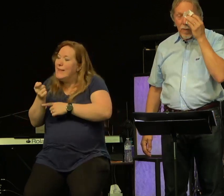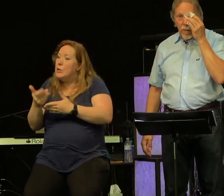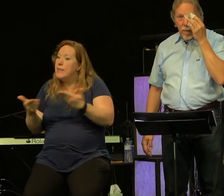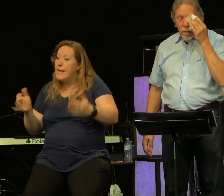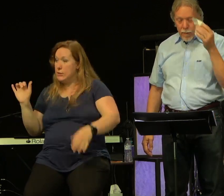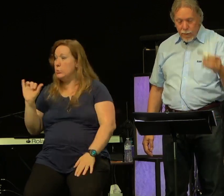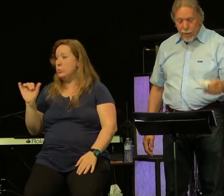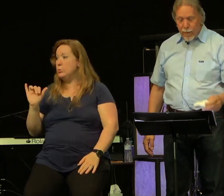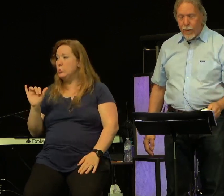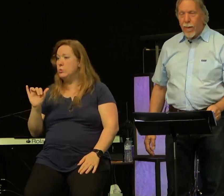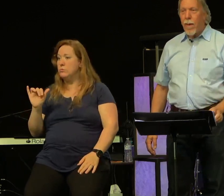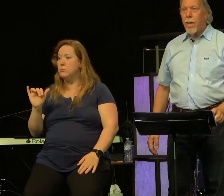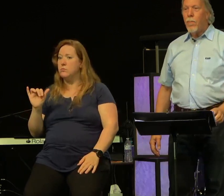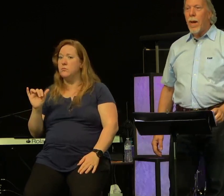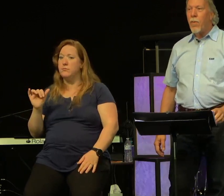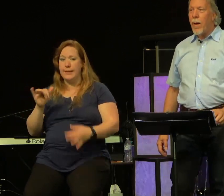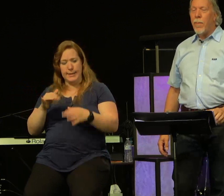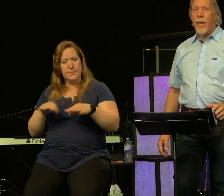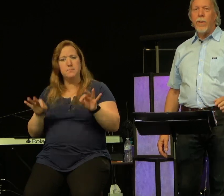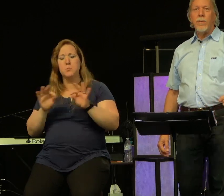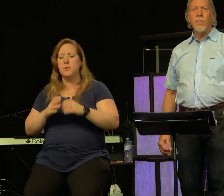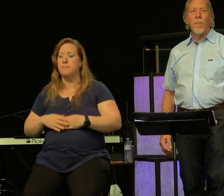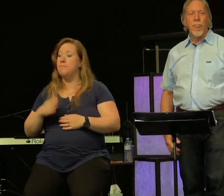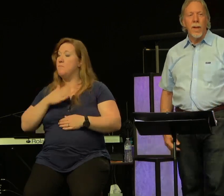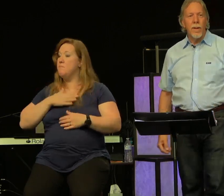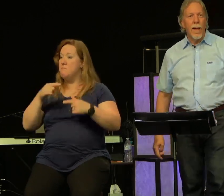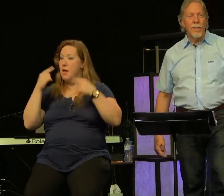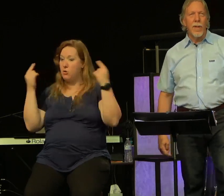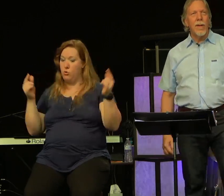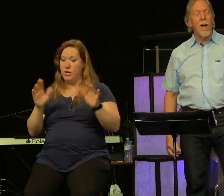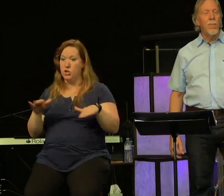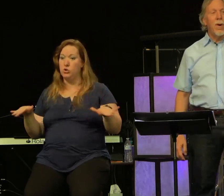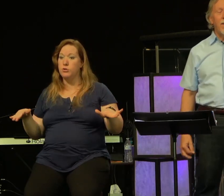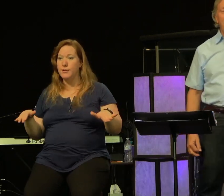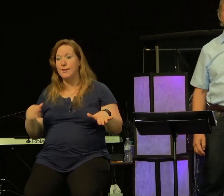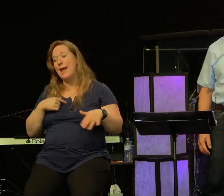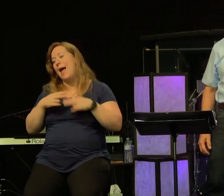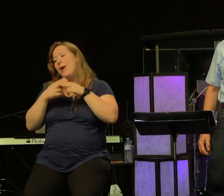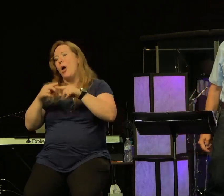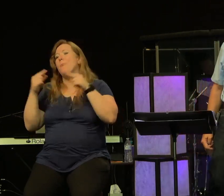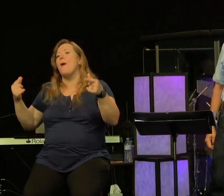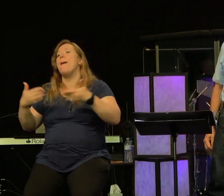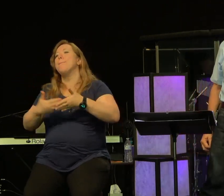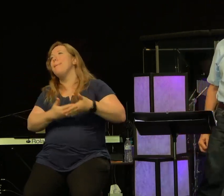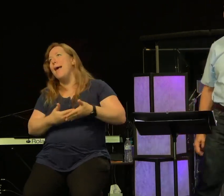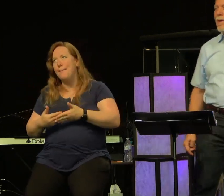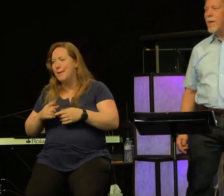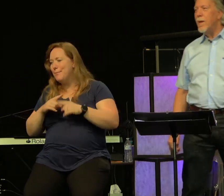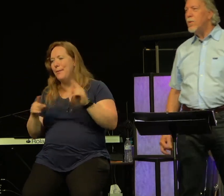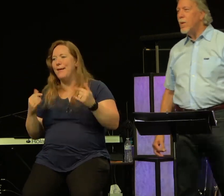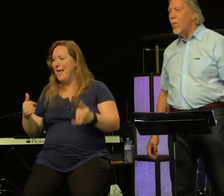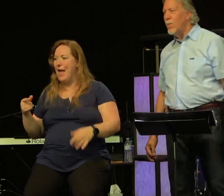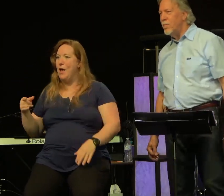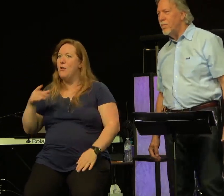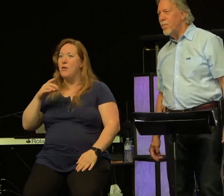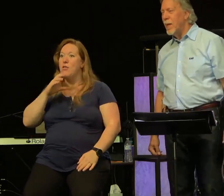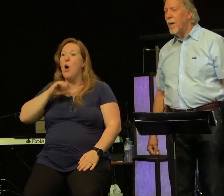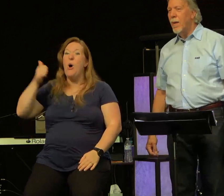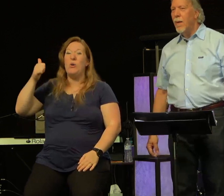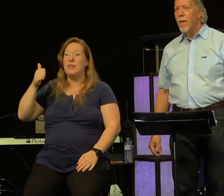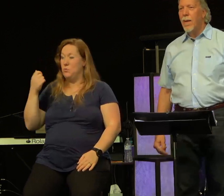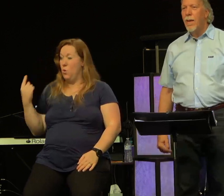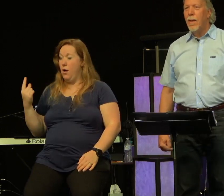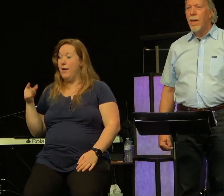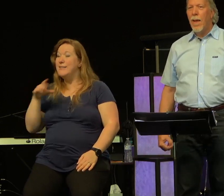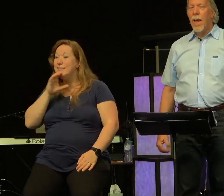things. My grandbabies, I call them grandbabies, my oldest one's 10 years old.